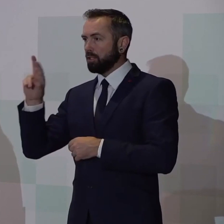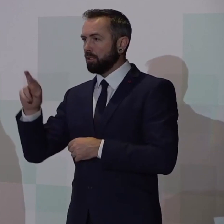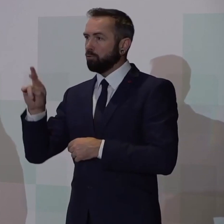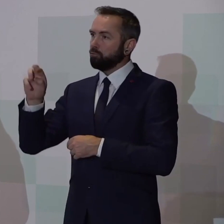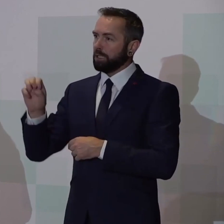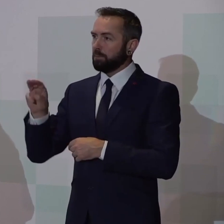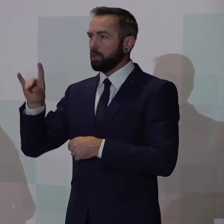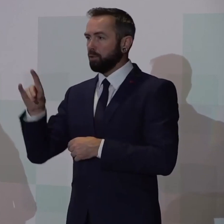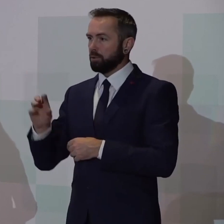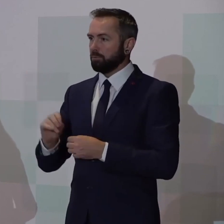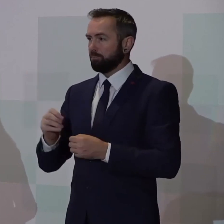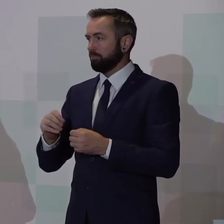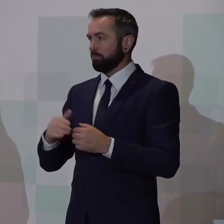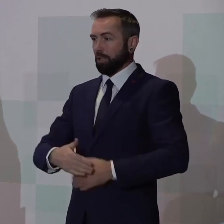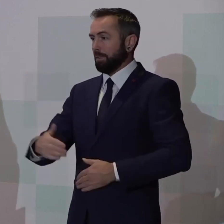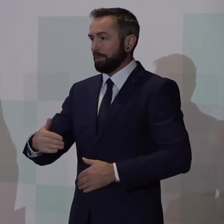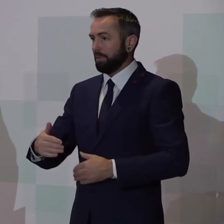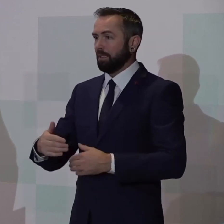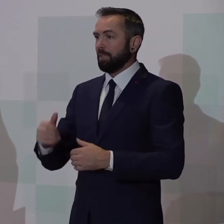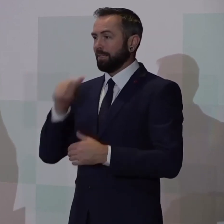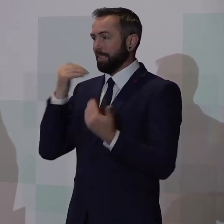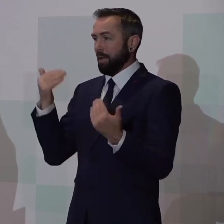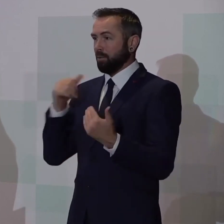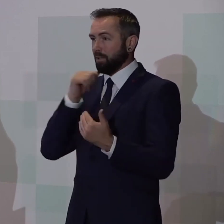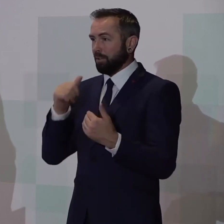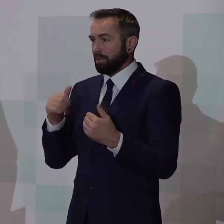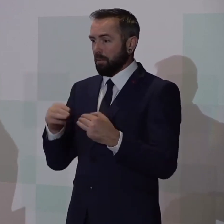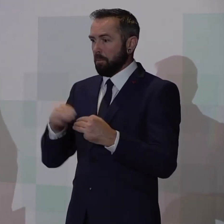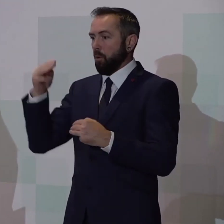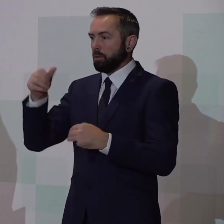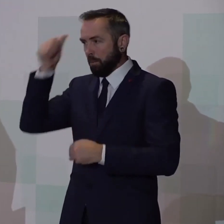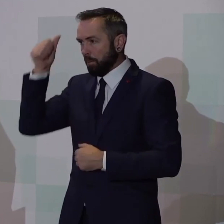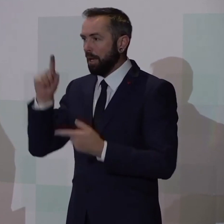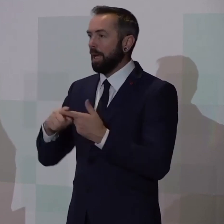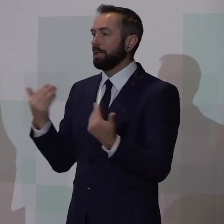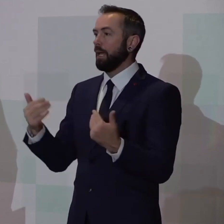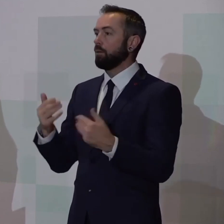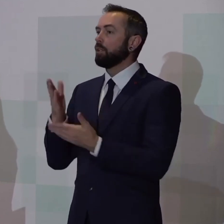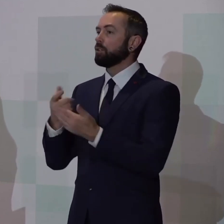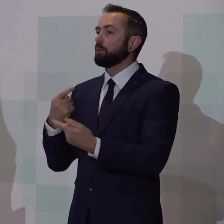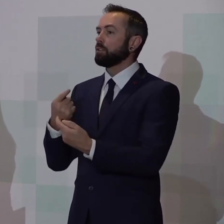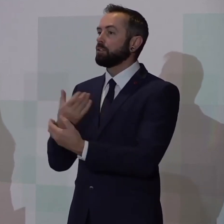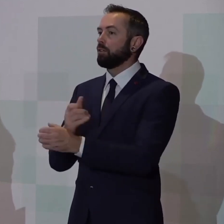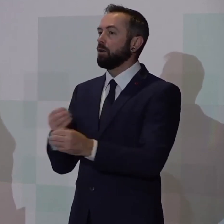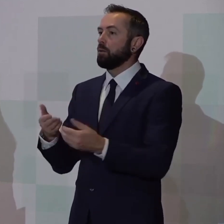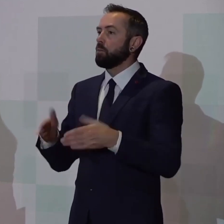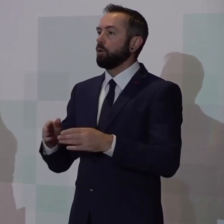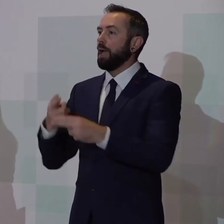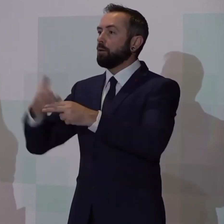formation, and increasing numbers of children are also born outside of marriage or live with what we might